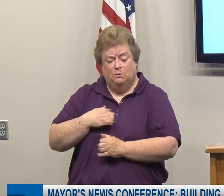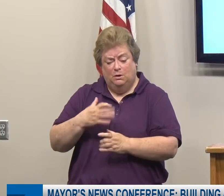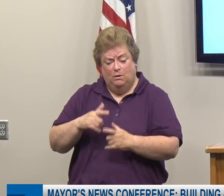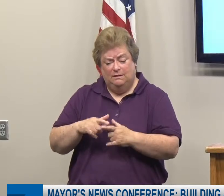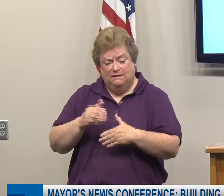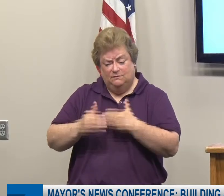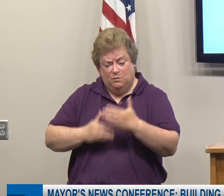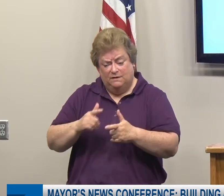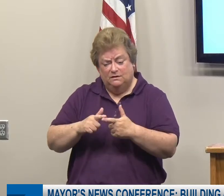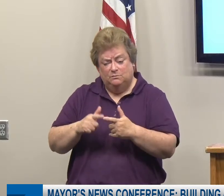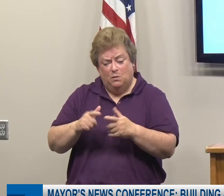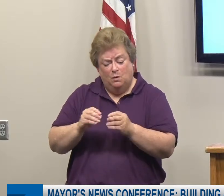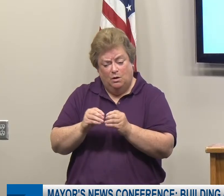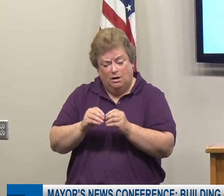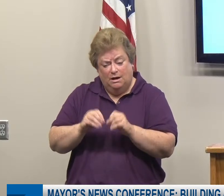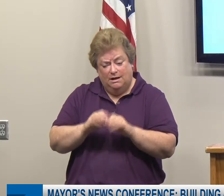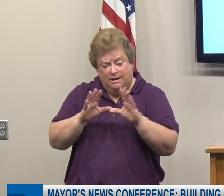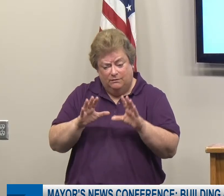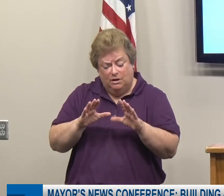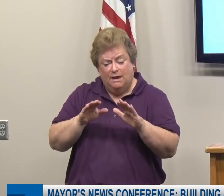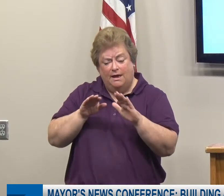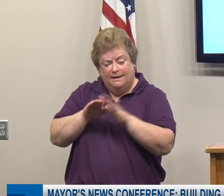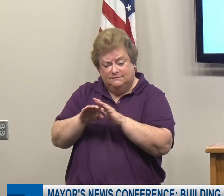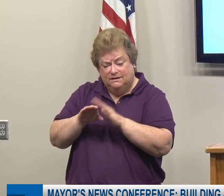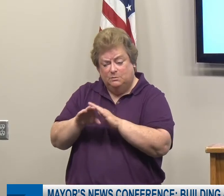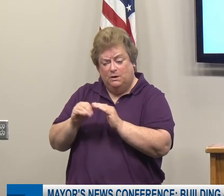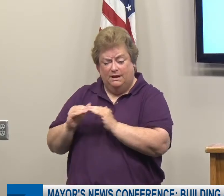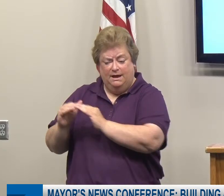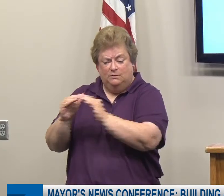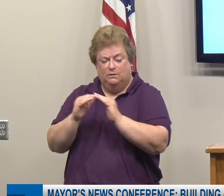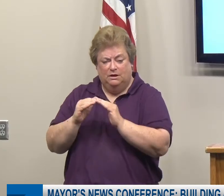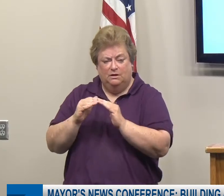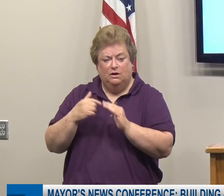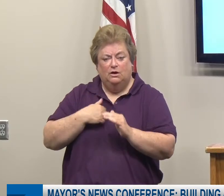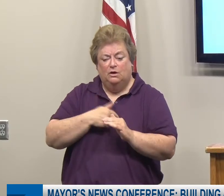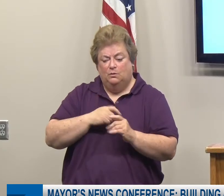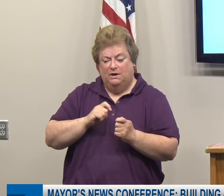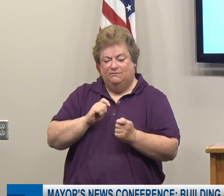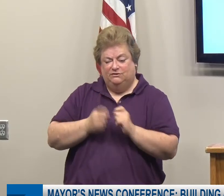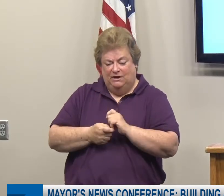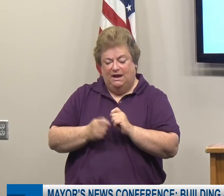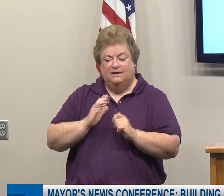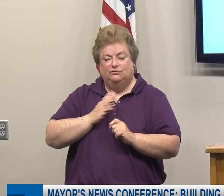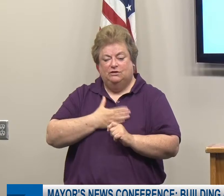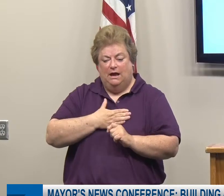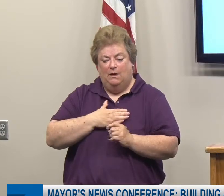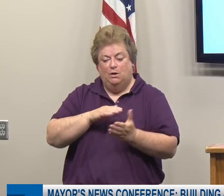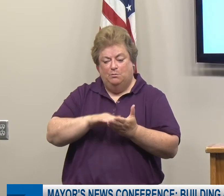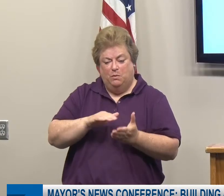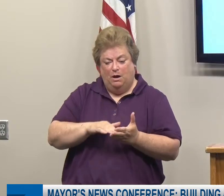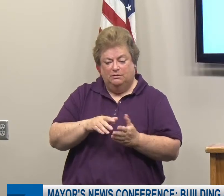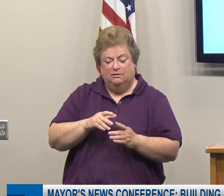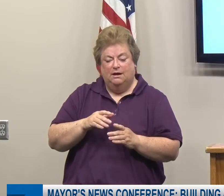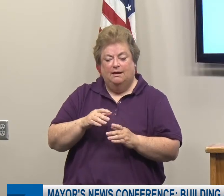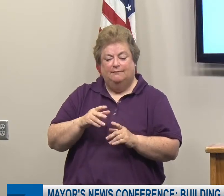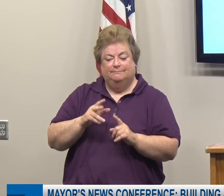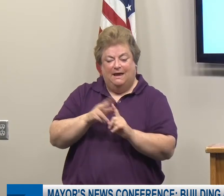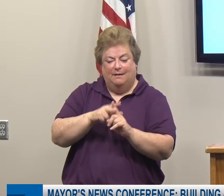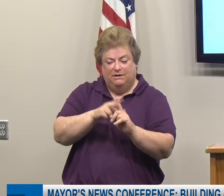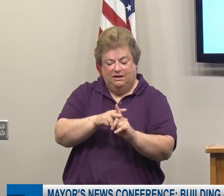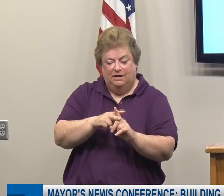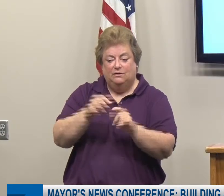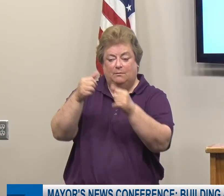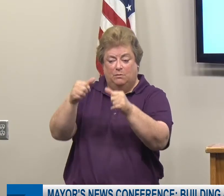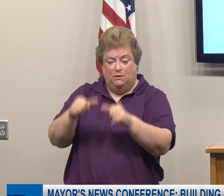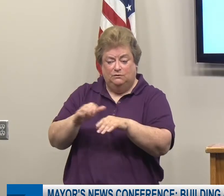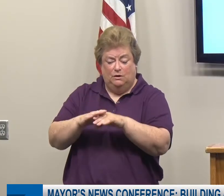more transparent, accessible, and equitable, we have revised the city's pardon application with equity in mind and posted it on